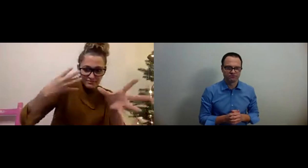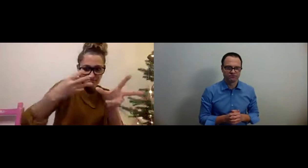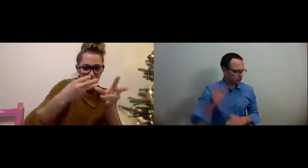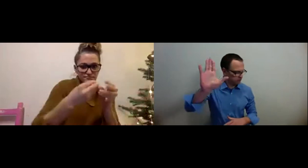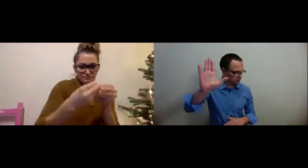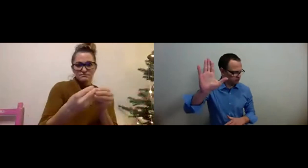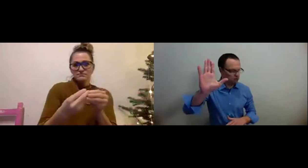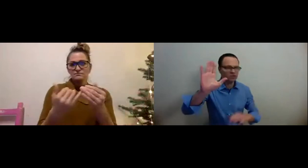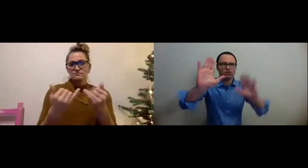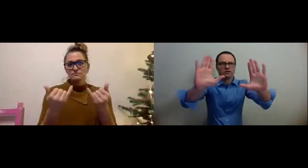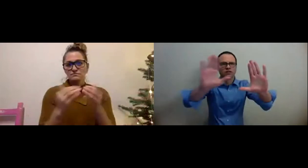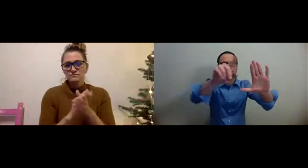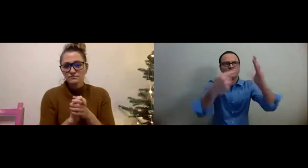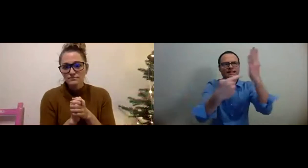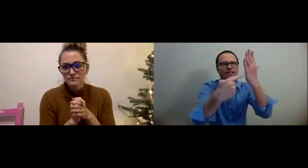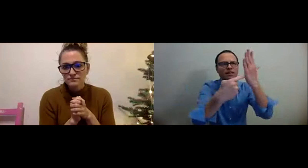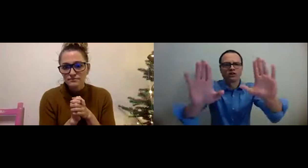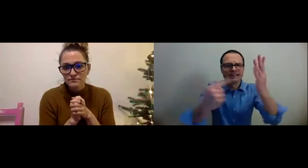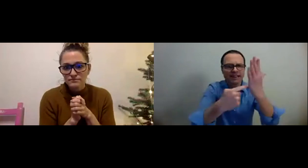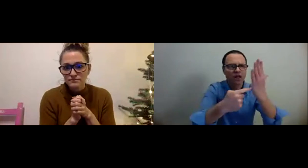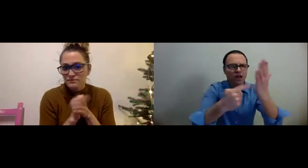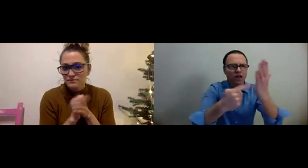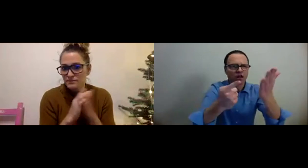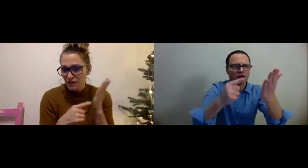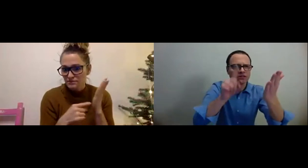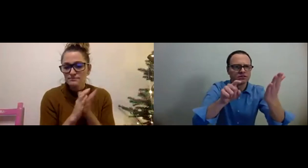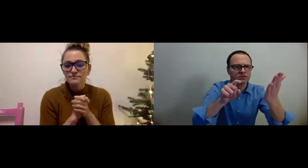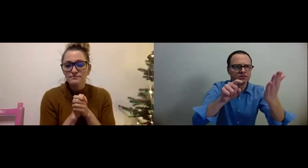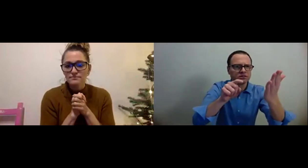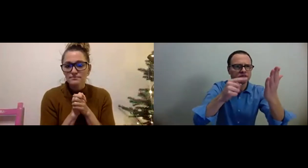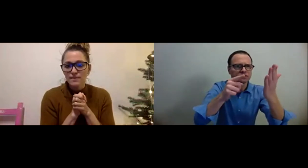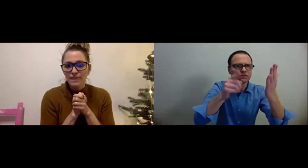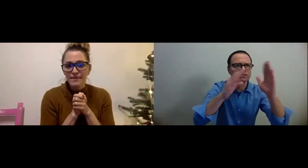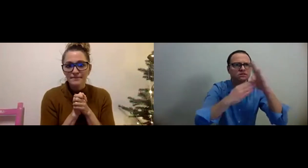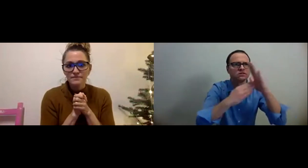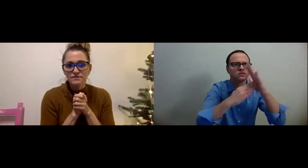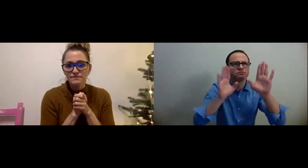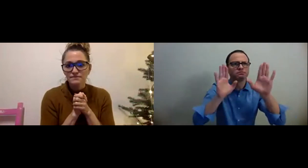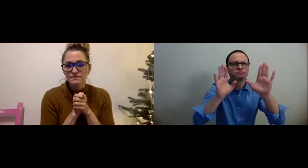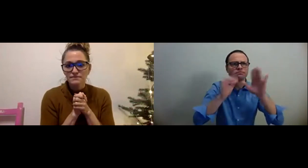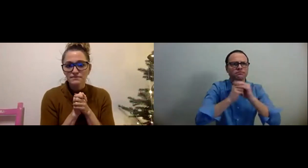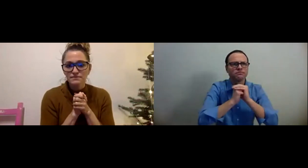Because you've been working on this for a whole year. Just a moment. Tech team.